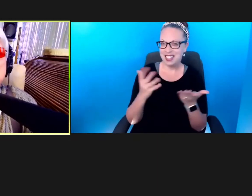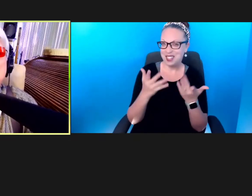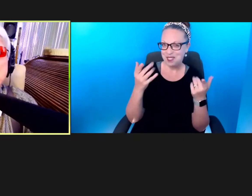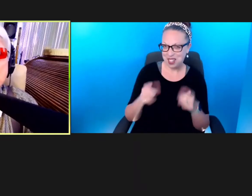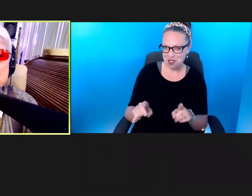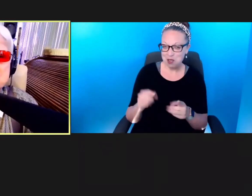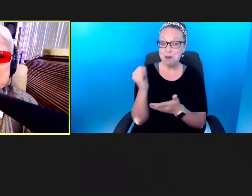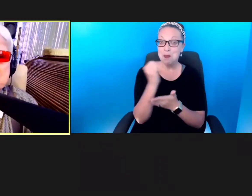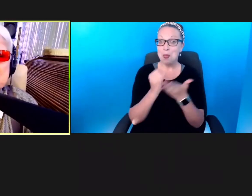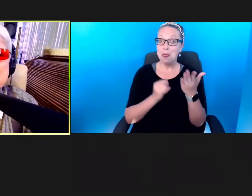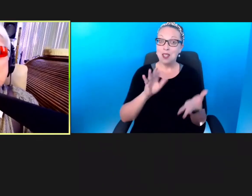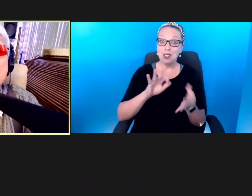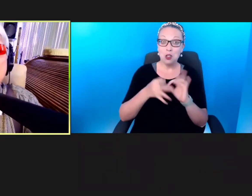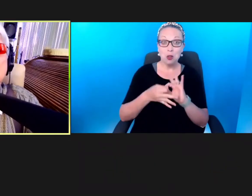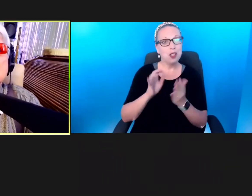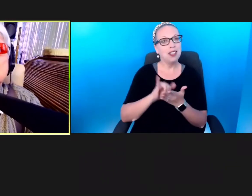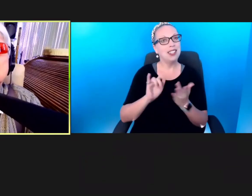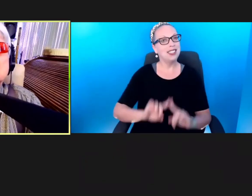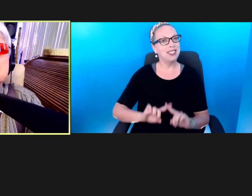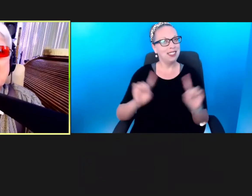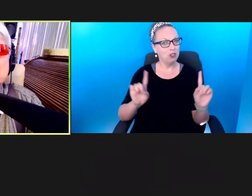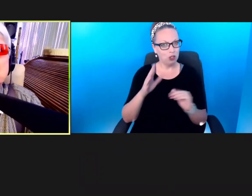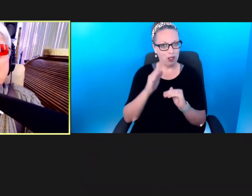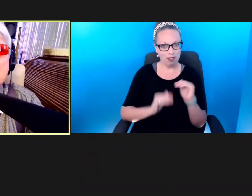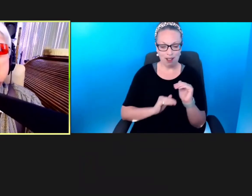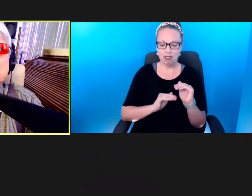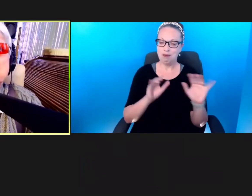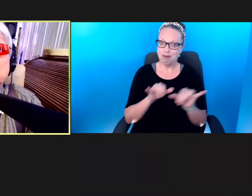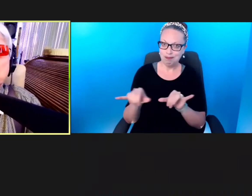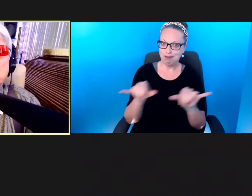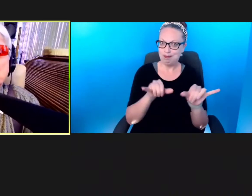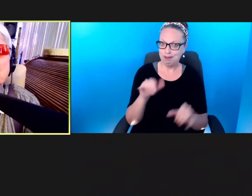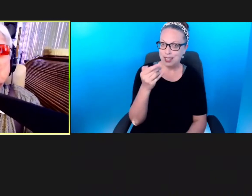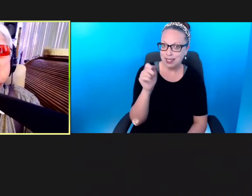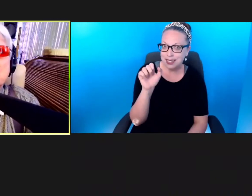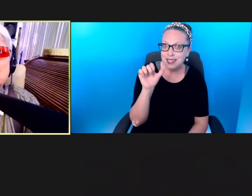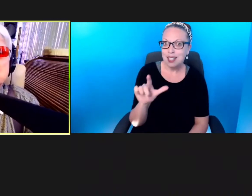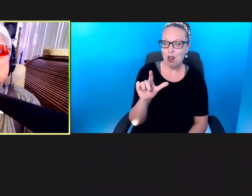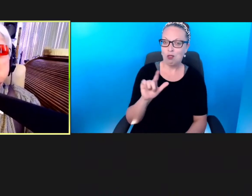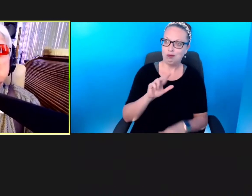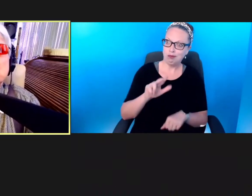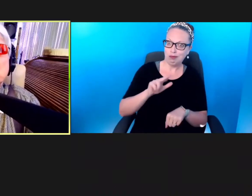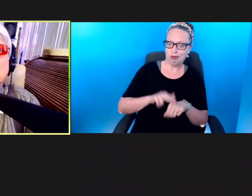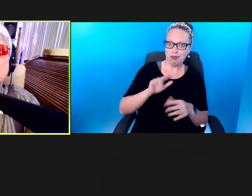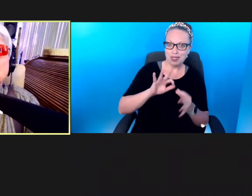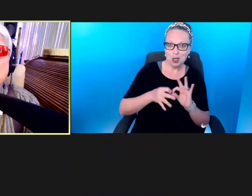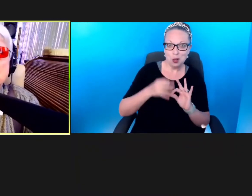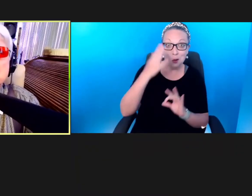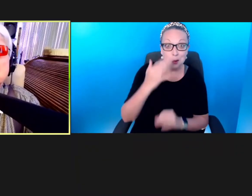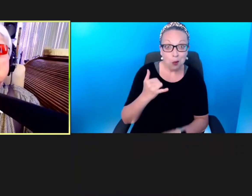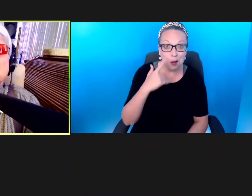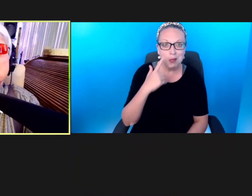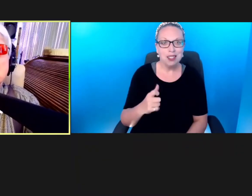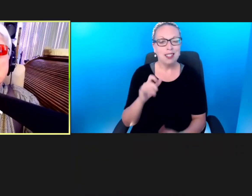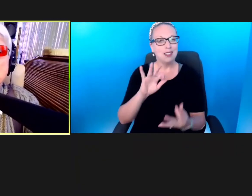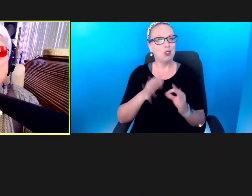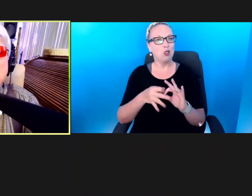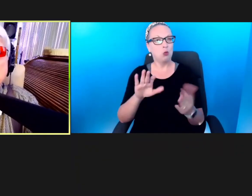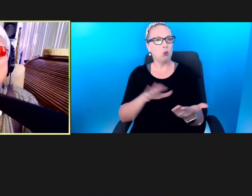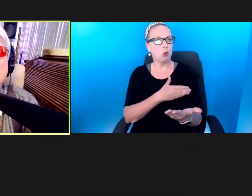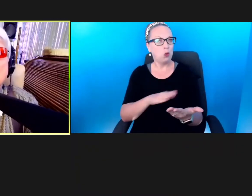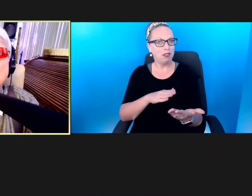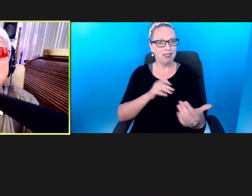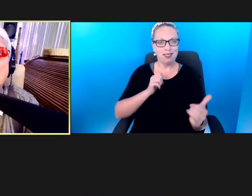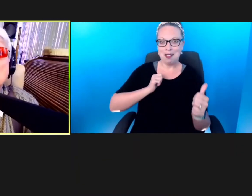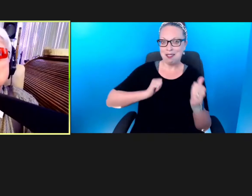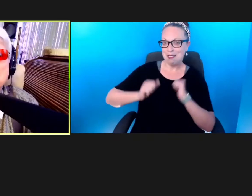Artistic interpreting is different than standard ASL interpreting because you're interpreting music or a